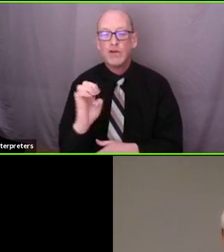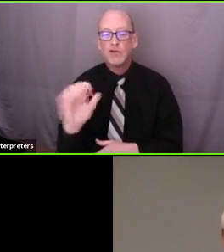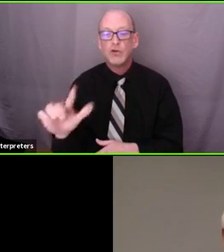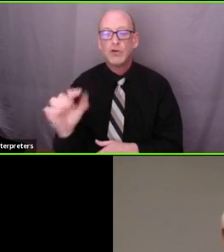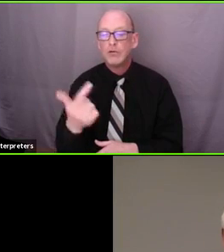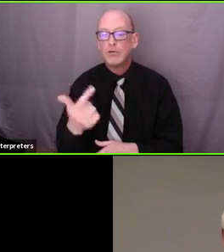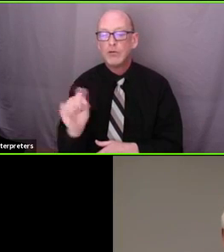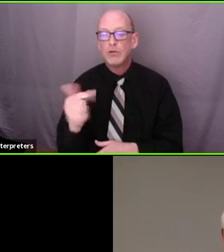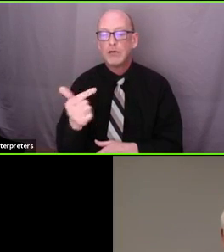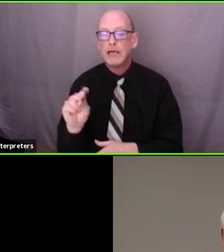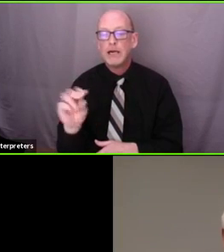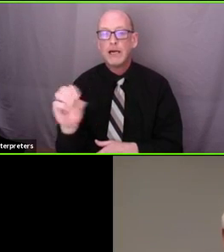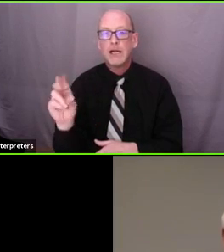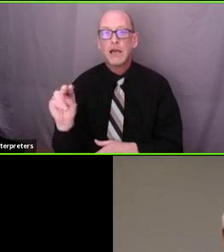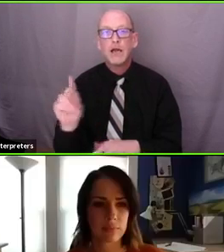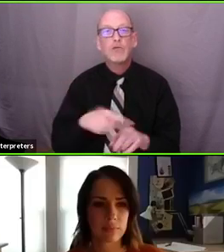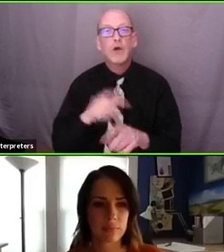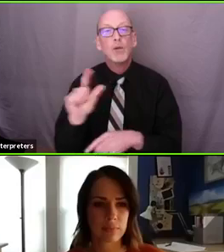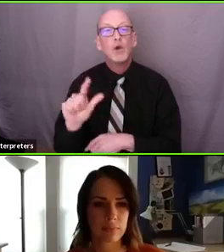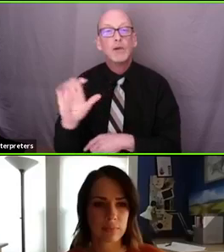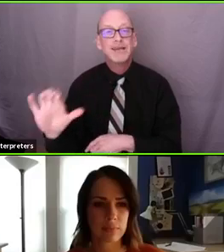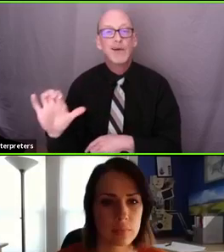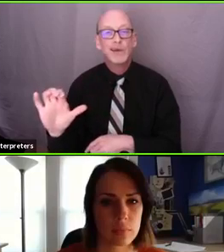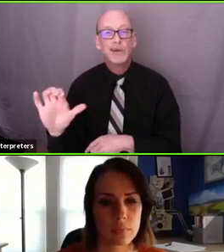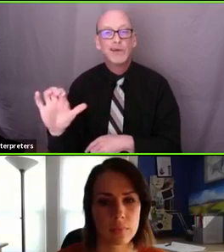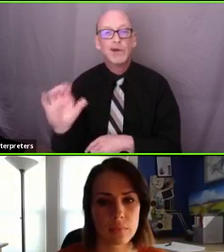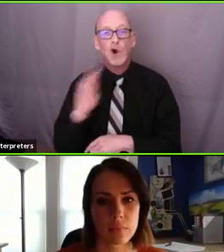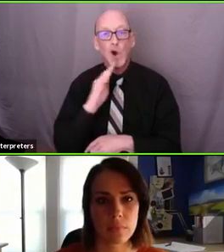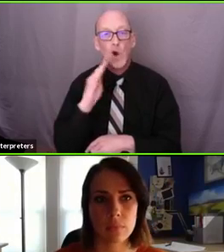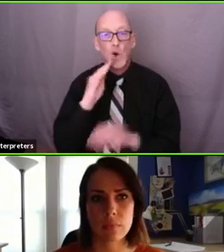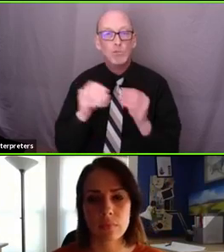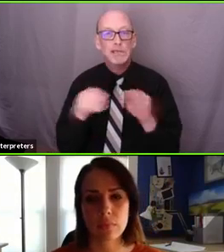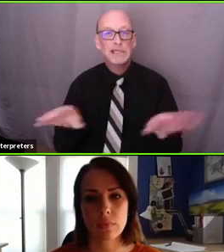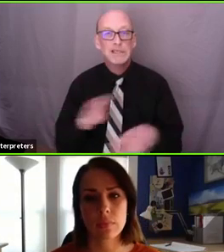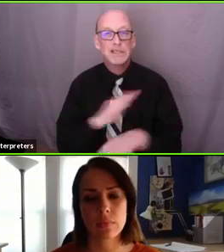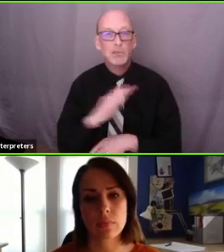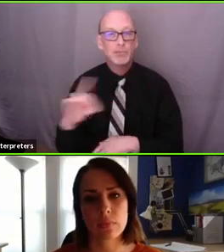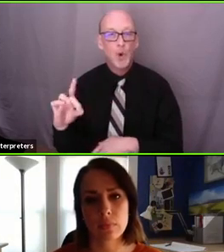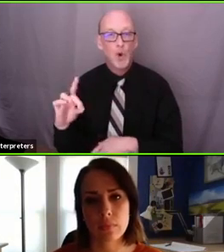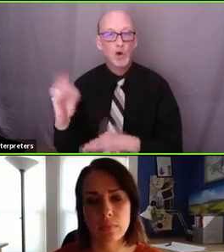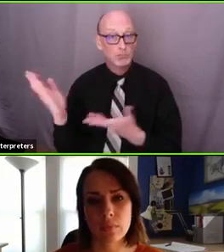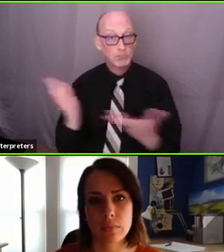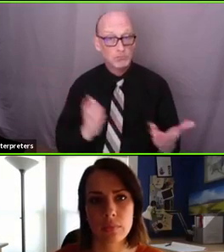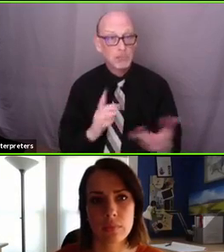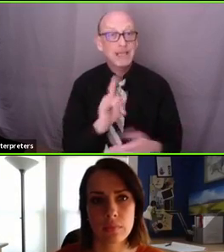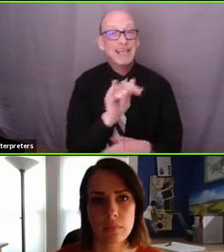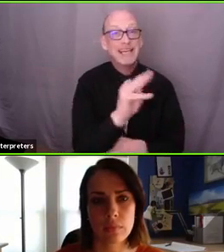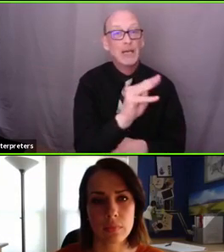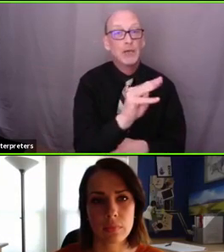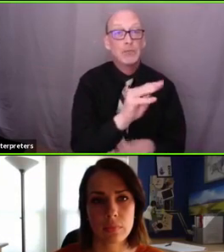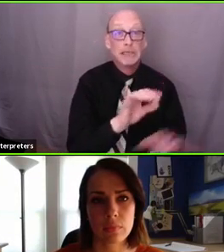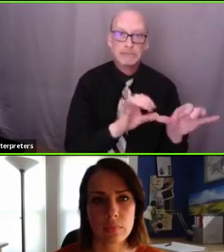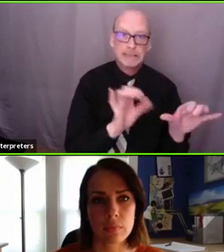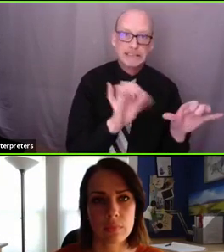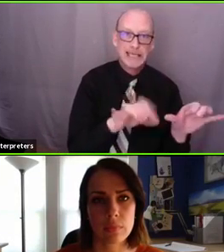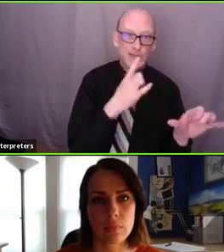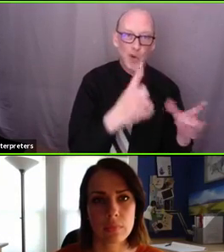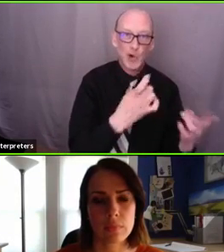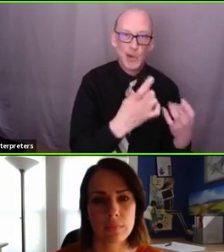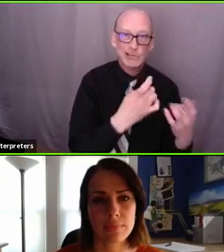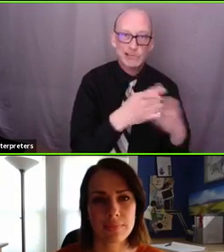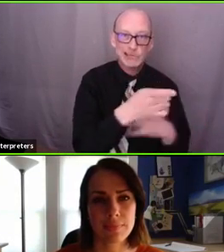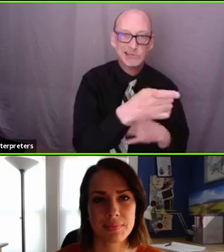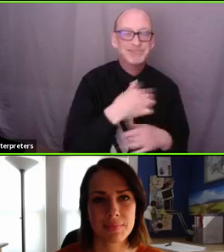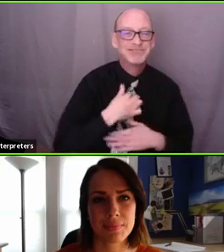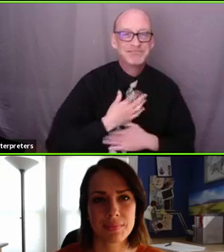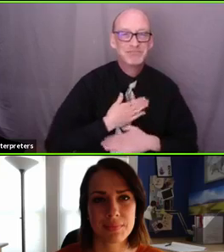Toledo-Lucas County Homelessness Board into the conversation now. And Tim, if you'll stand by for questions, we would